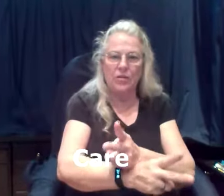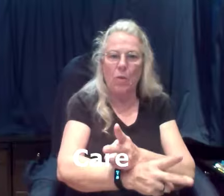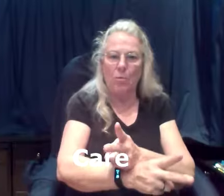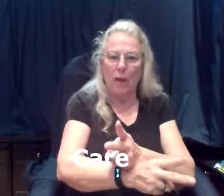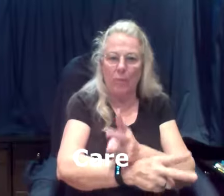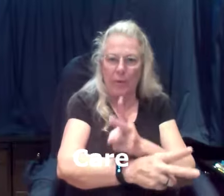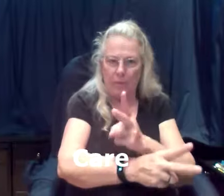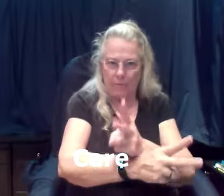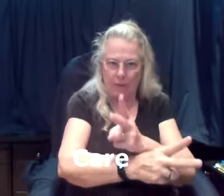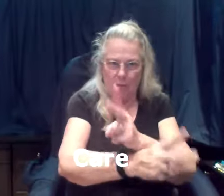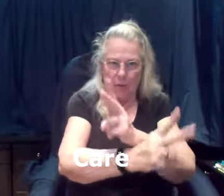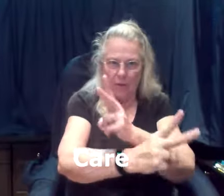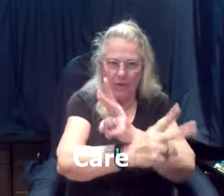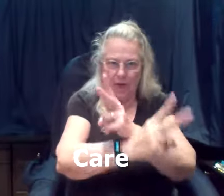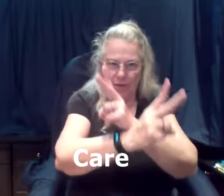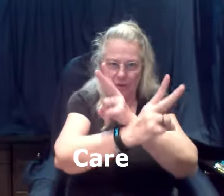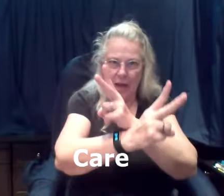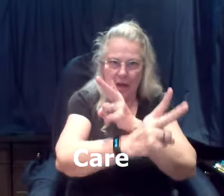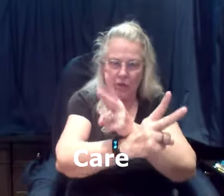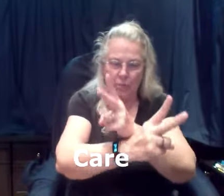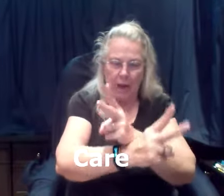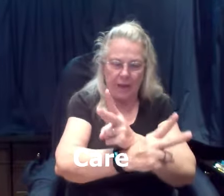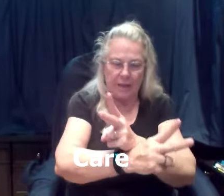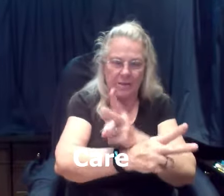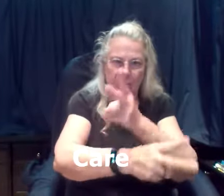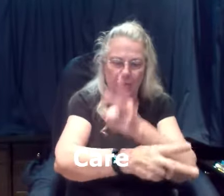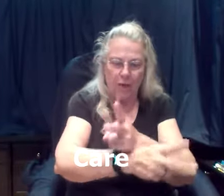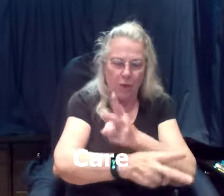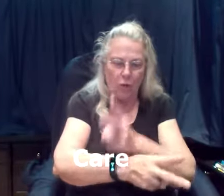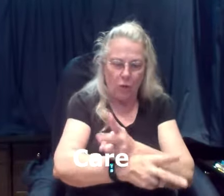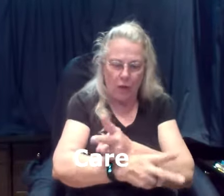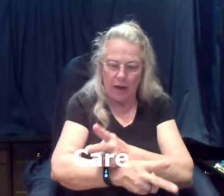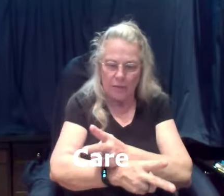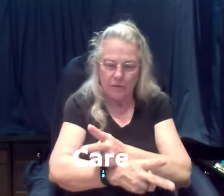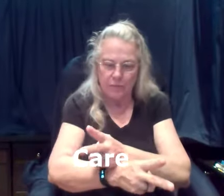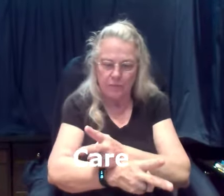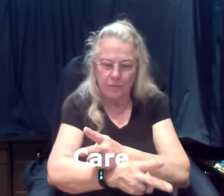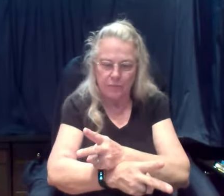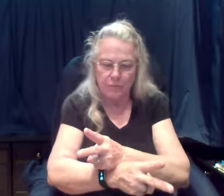bump together as you're binding something. Who cares?